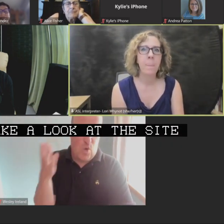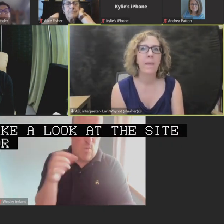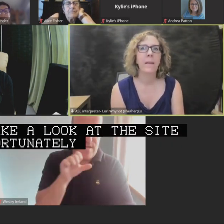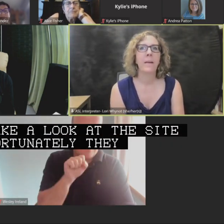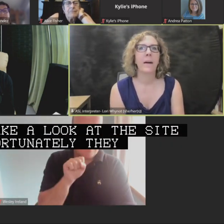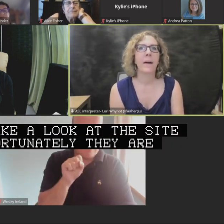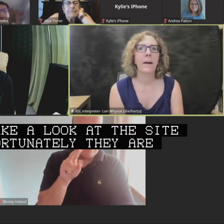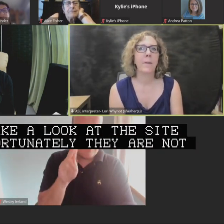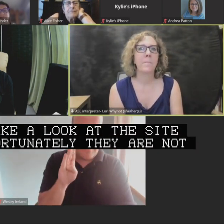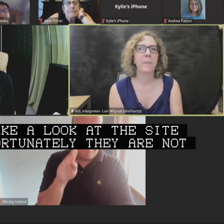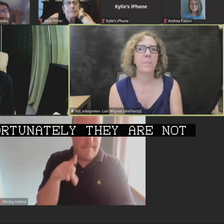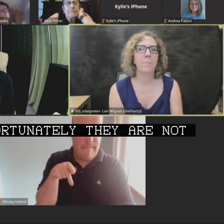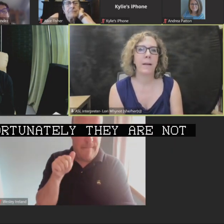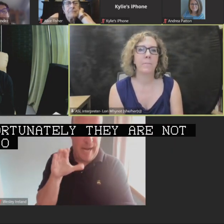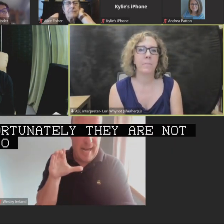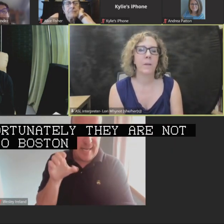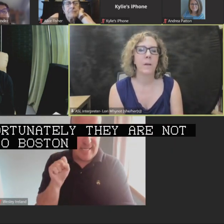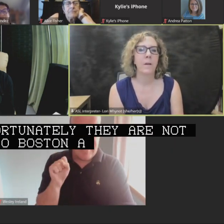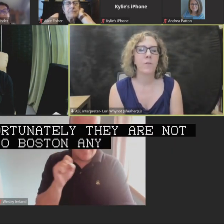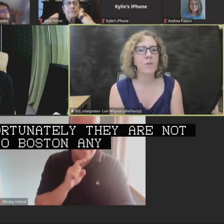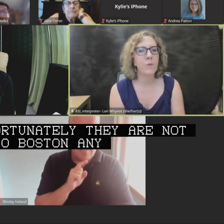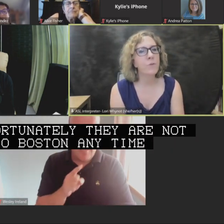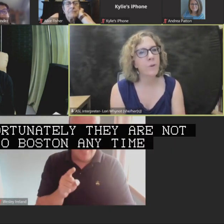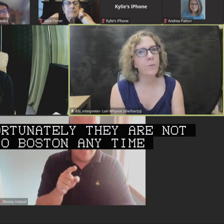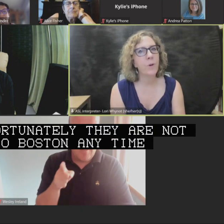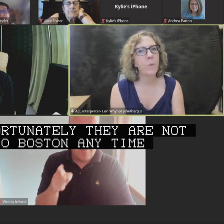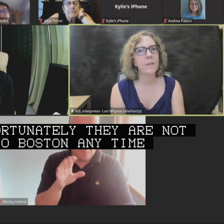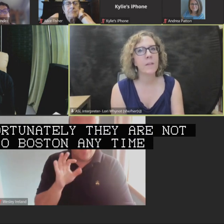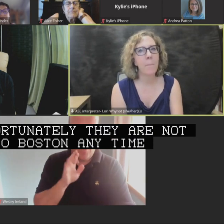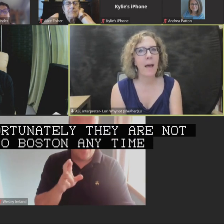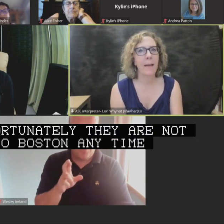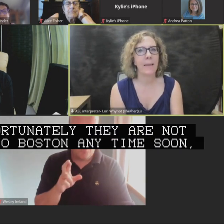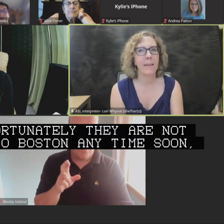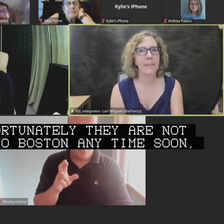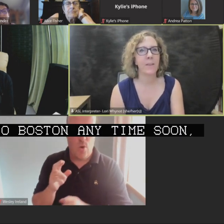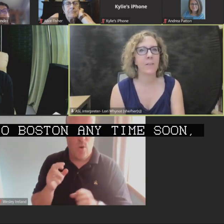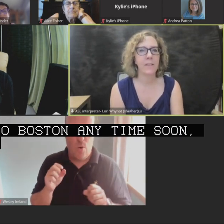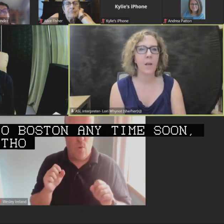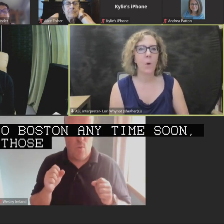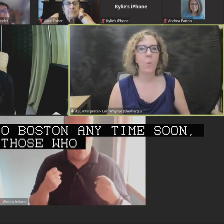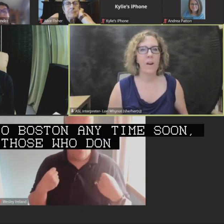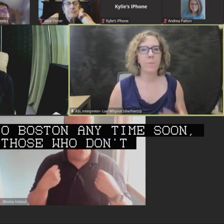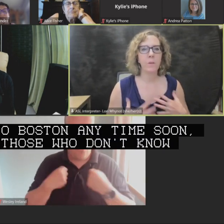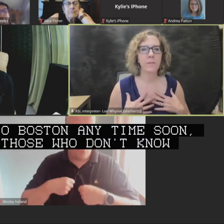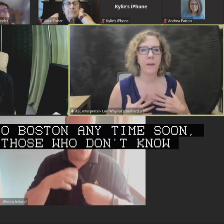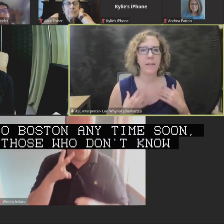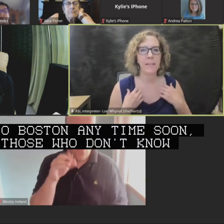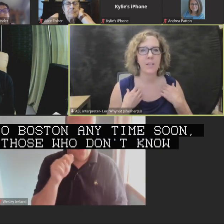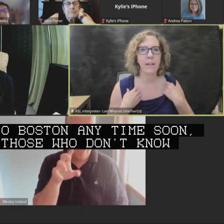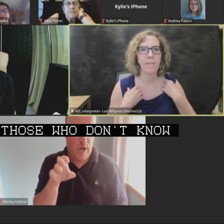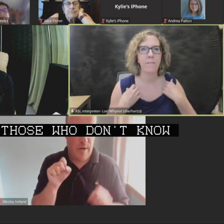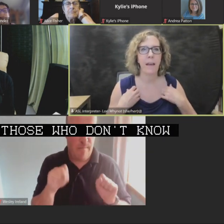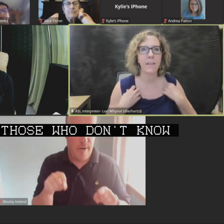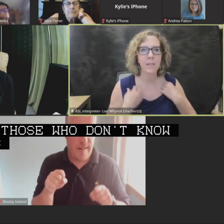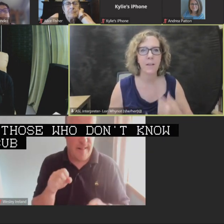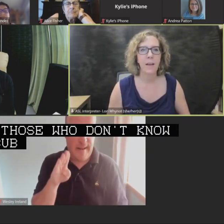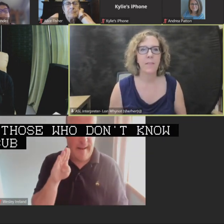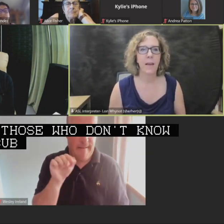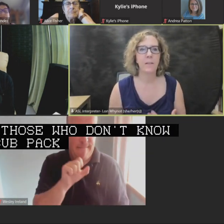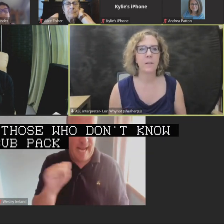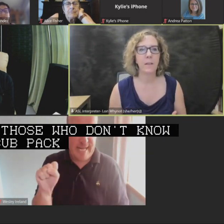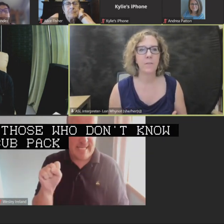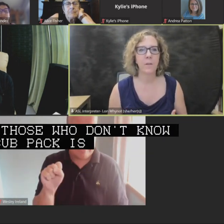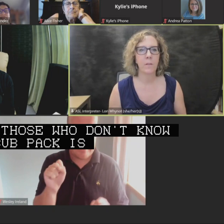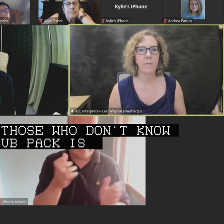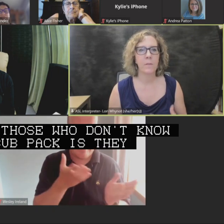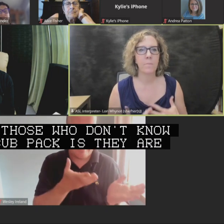soon. But for those of you who don't know what a sub pack is, there are these wearable devices, they're like a vest,